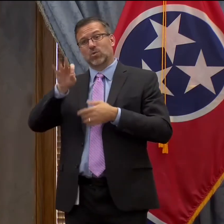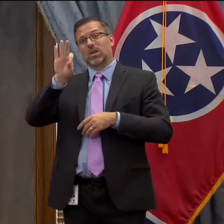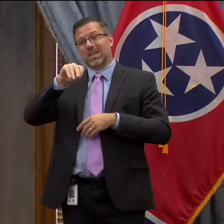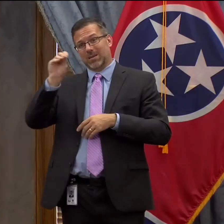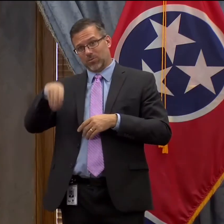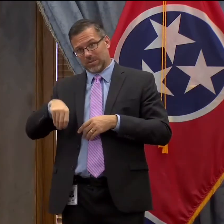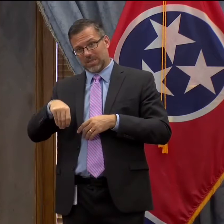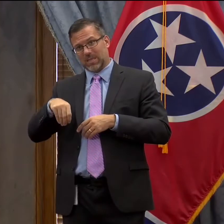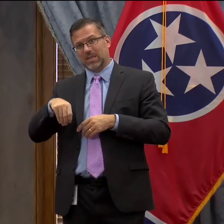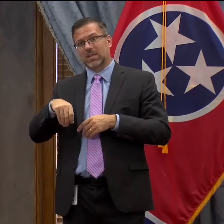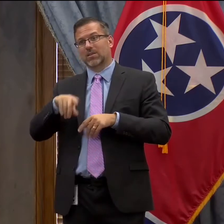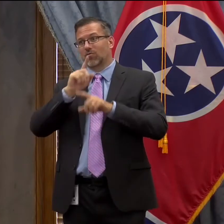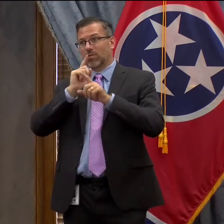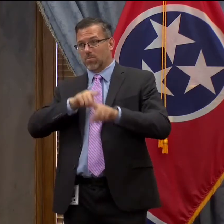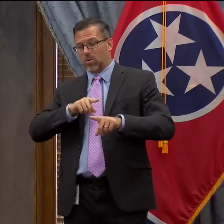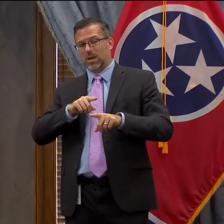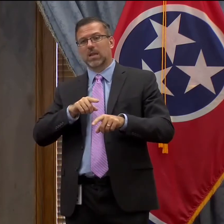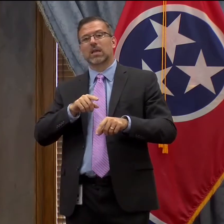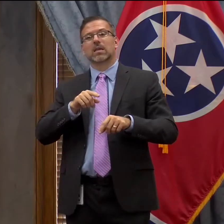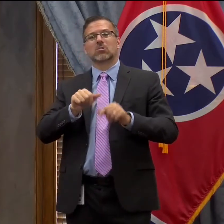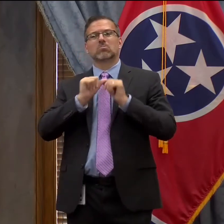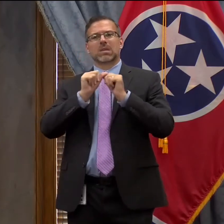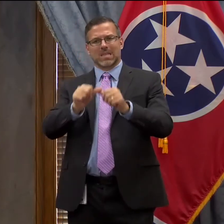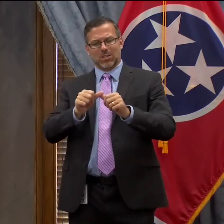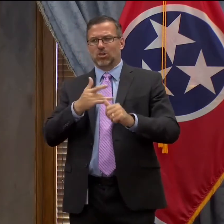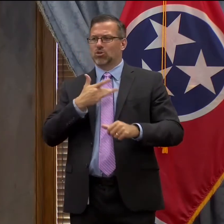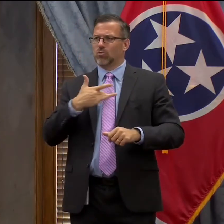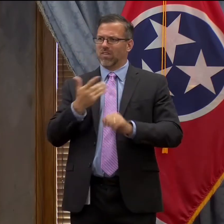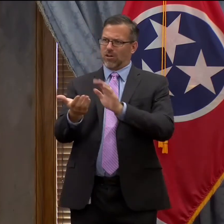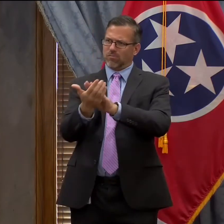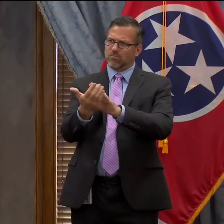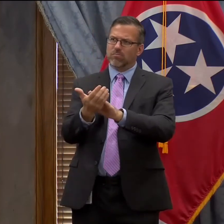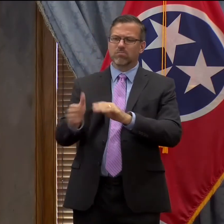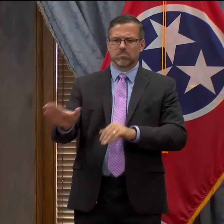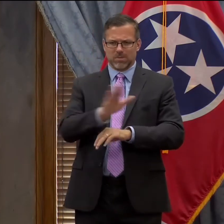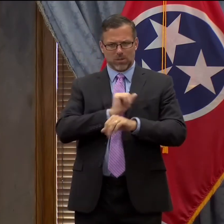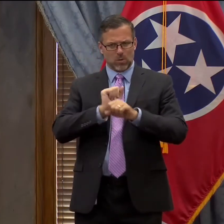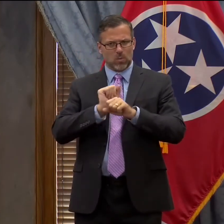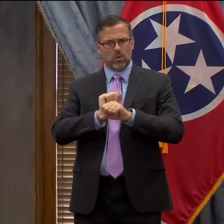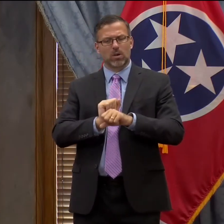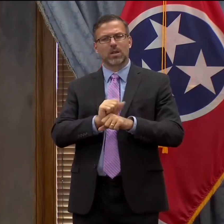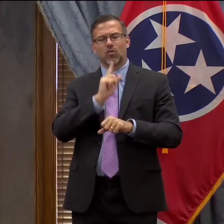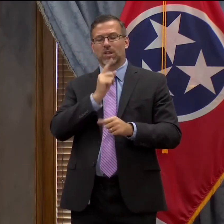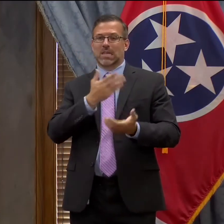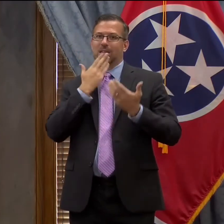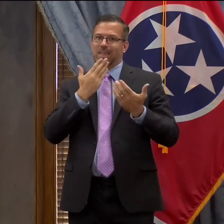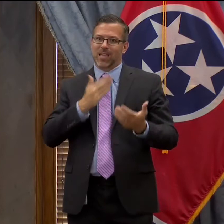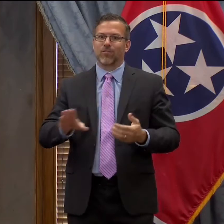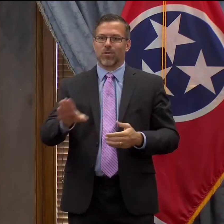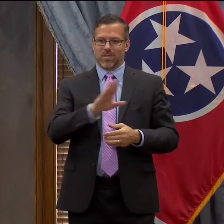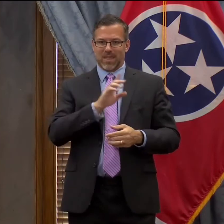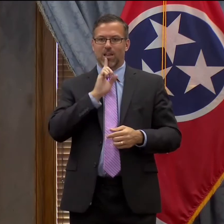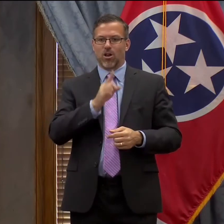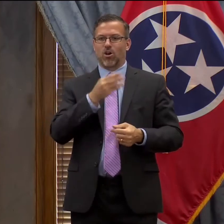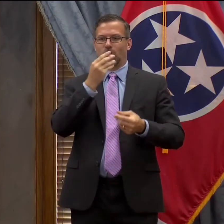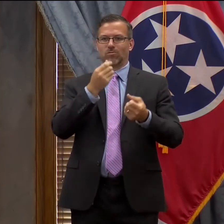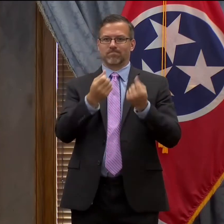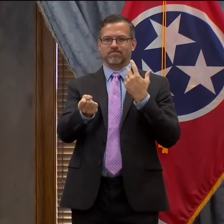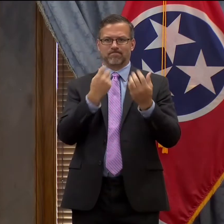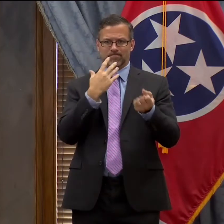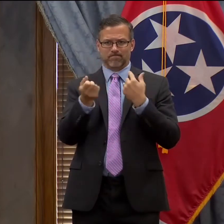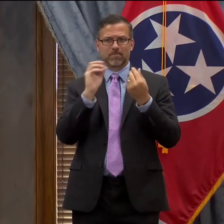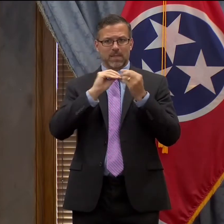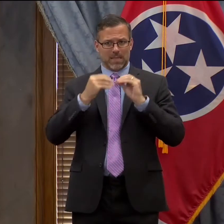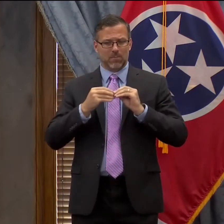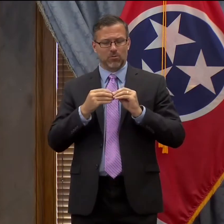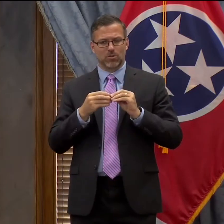districts reporting, and certainly continue to be really proud of the work that our districts are doing. And I think very grateful that they are reporting that as regularly